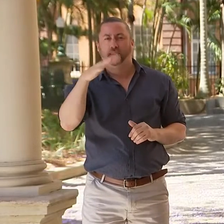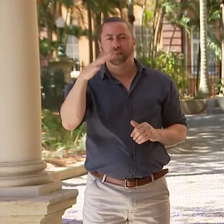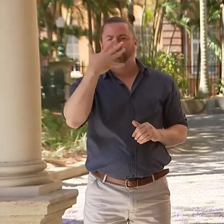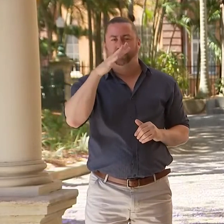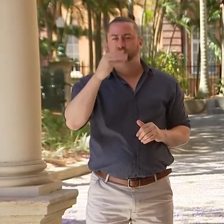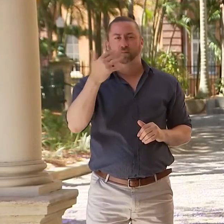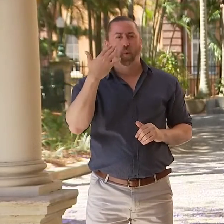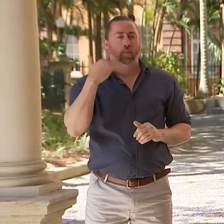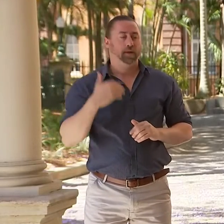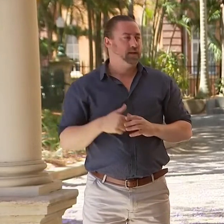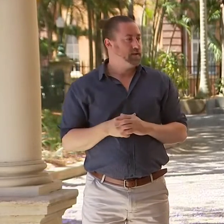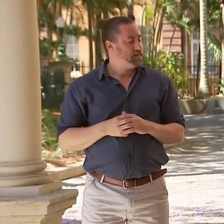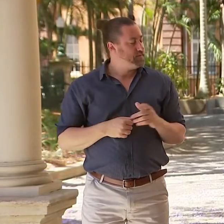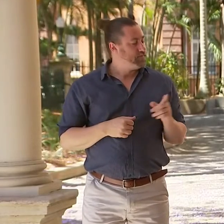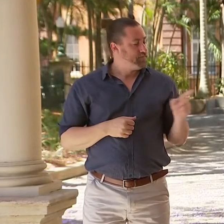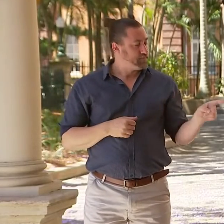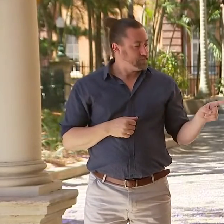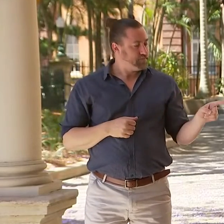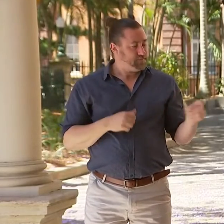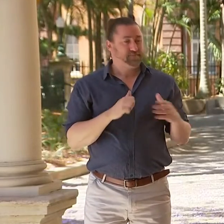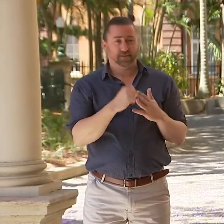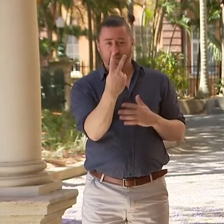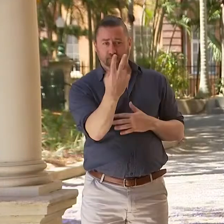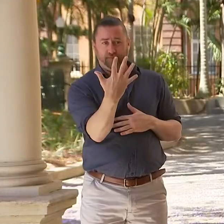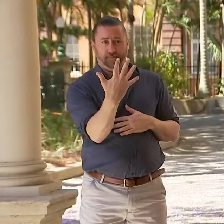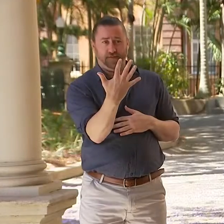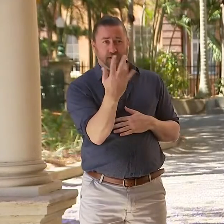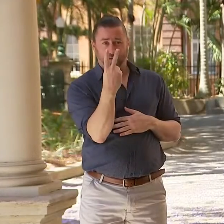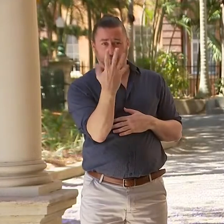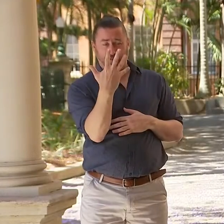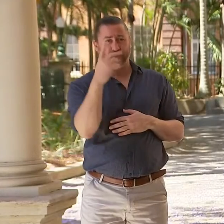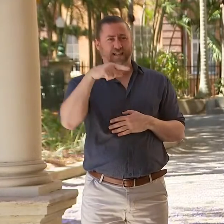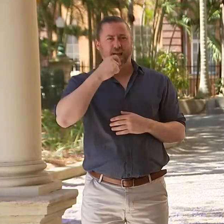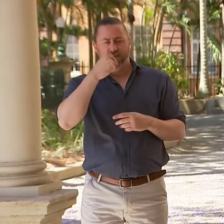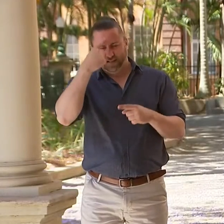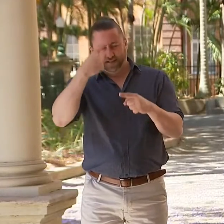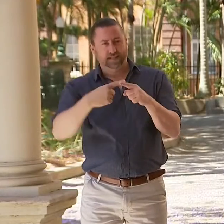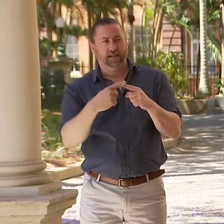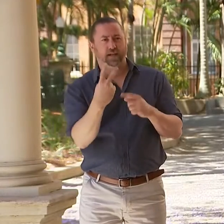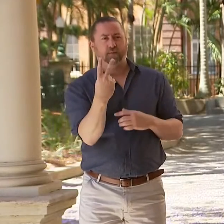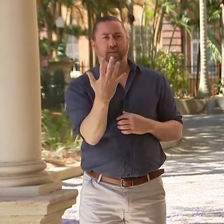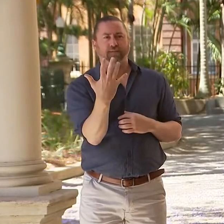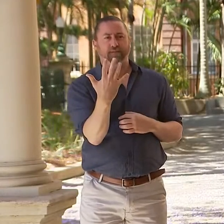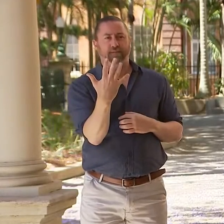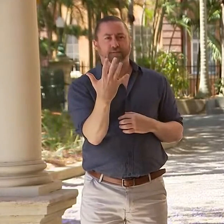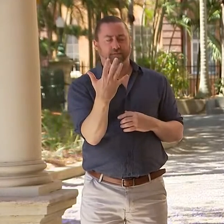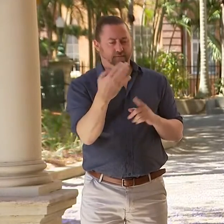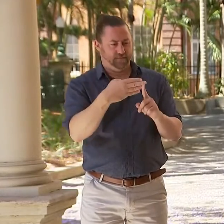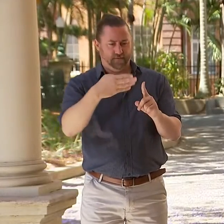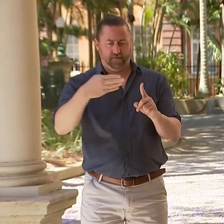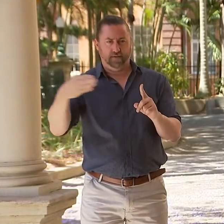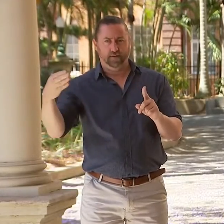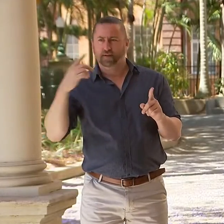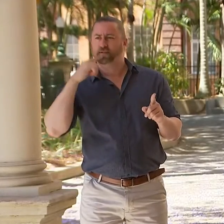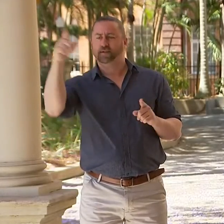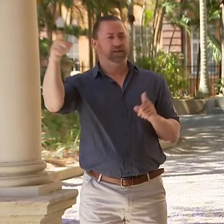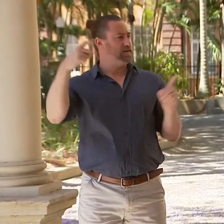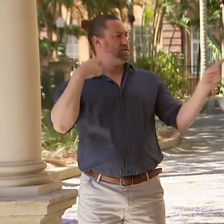Yeah. So yes, that's correct. She started developing symptoms on the 25th. And was she still working